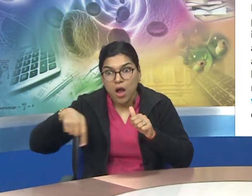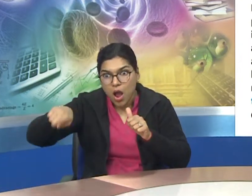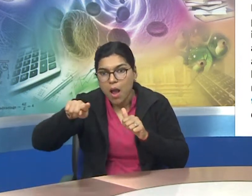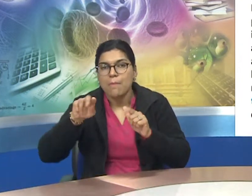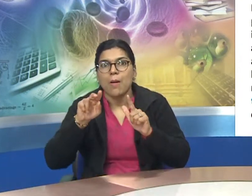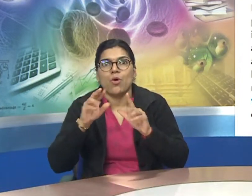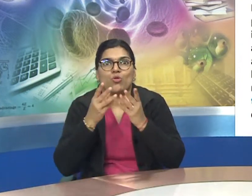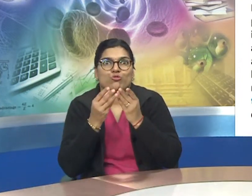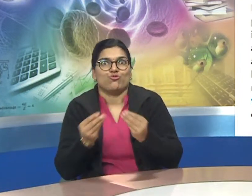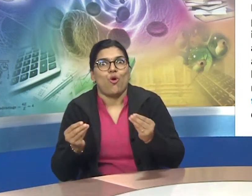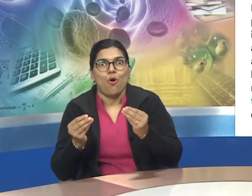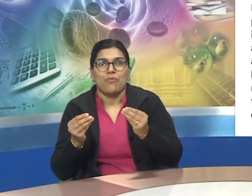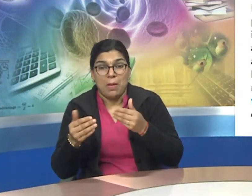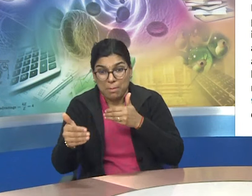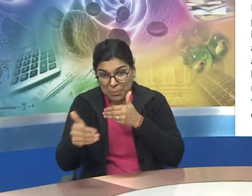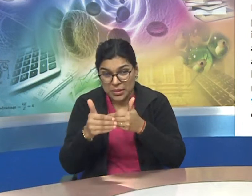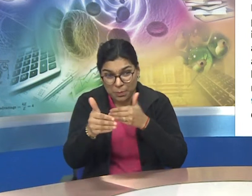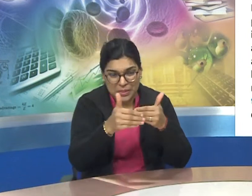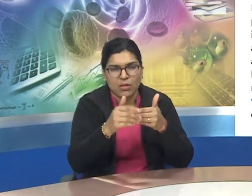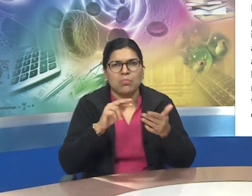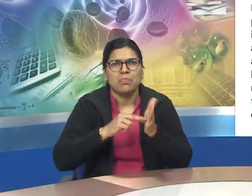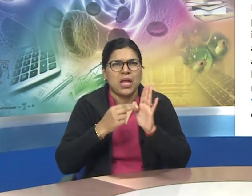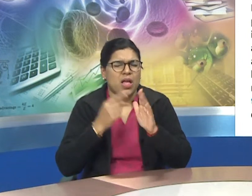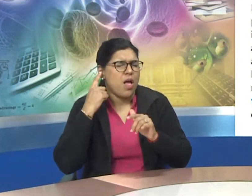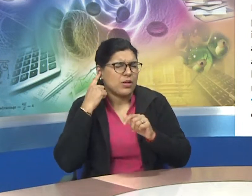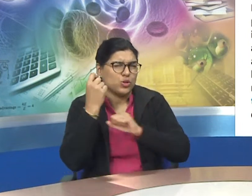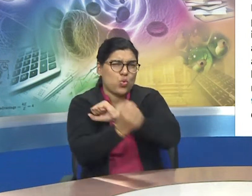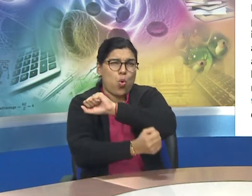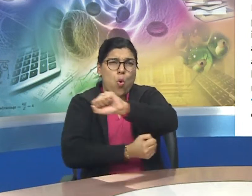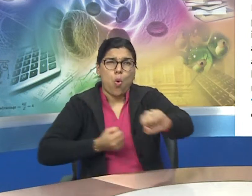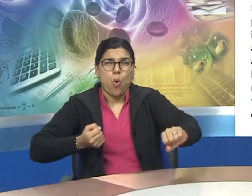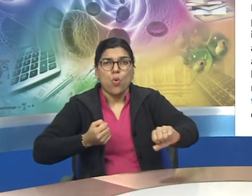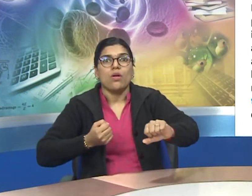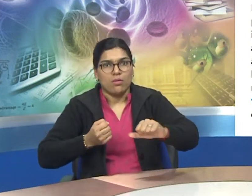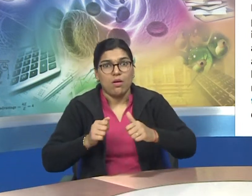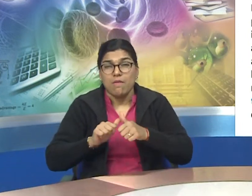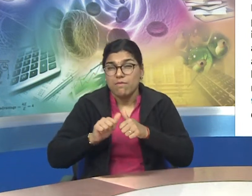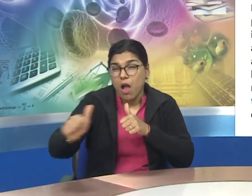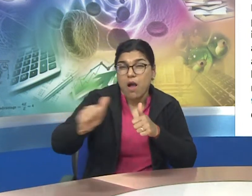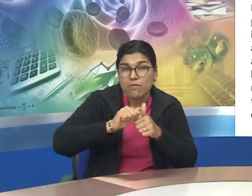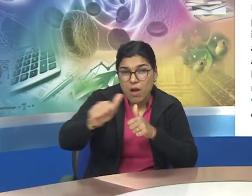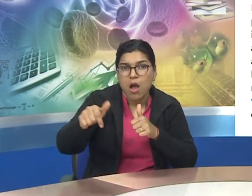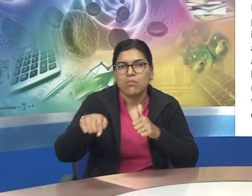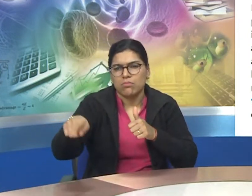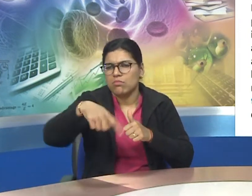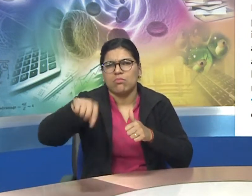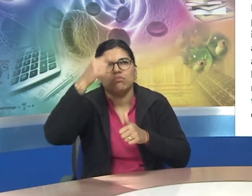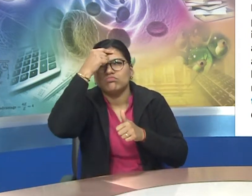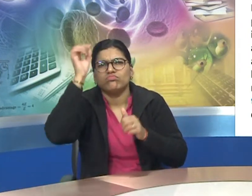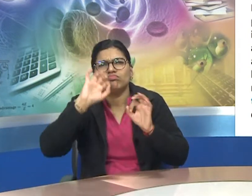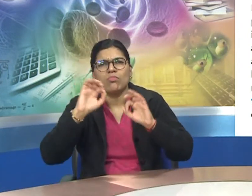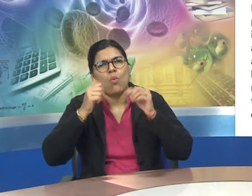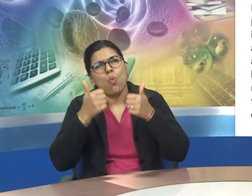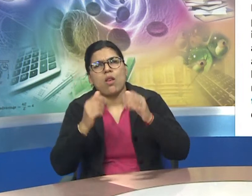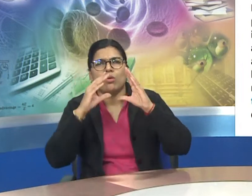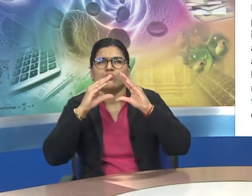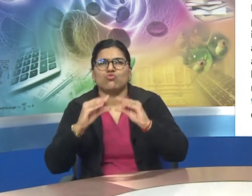remote areas, or the problems have already been resolved through technological